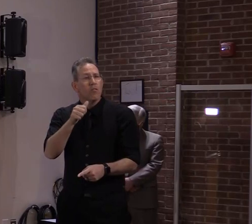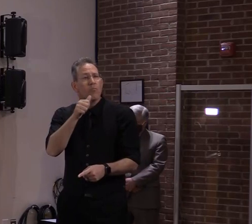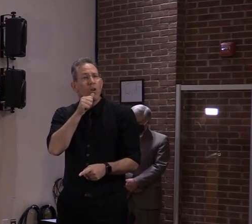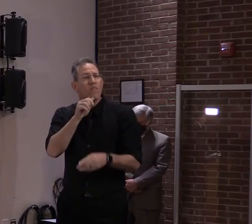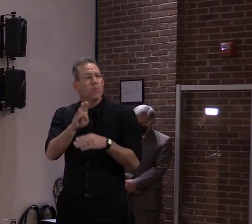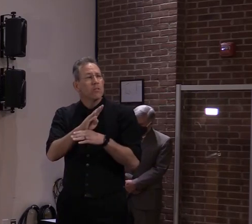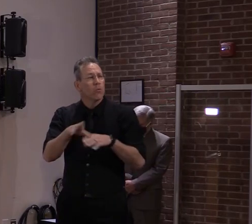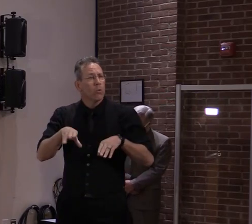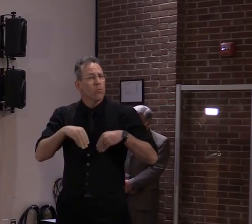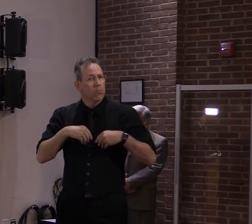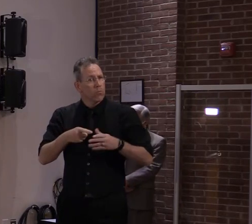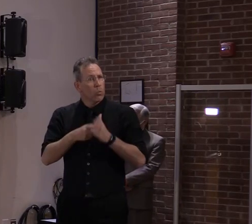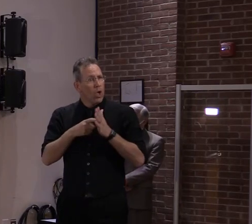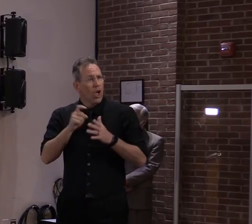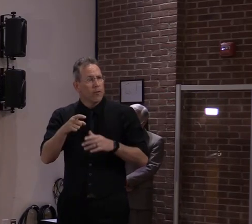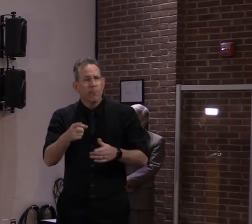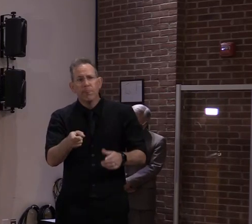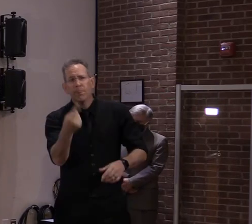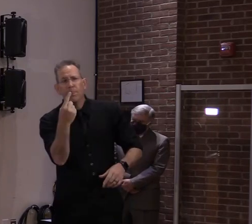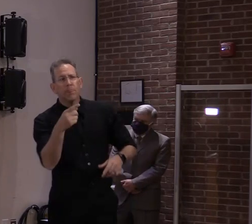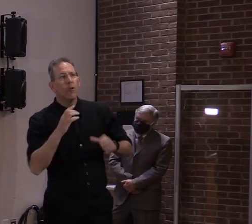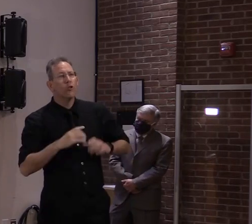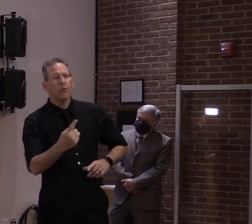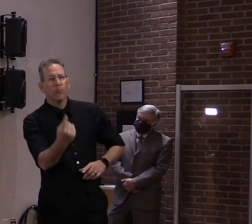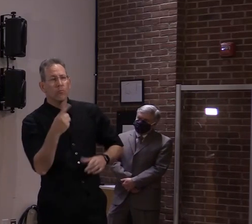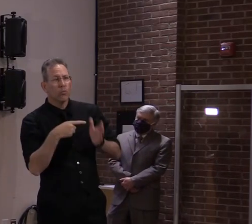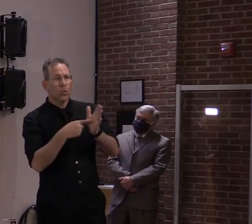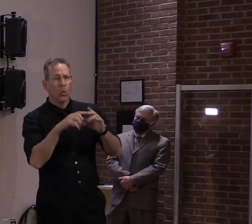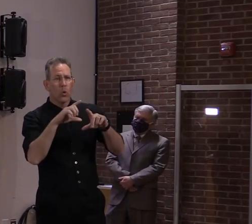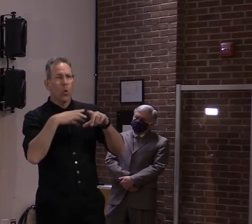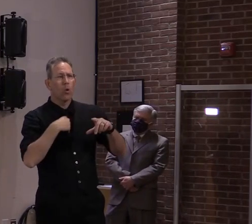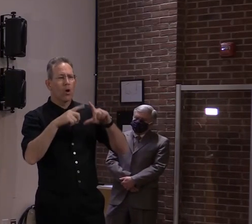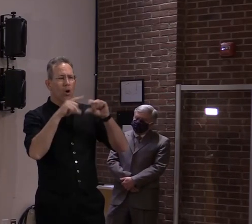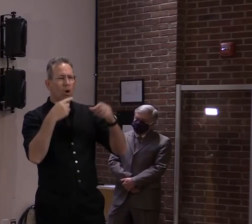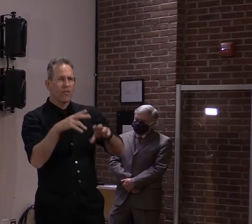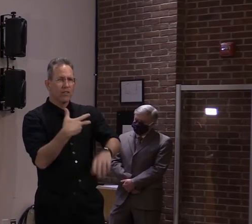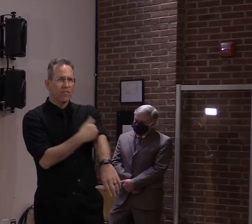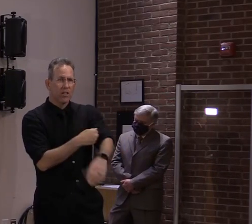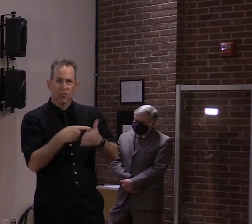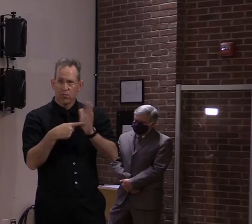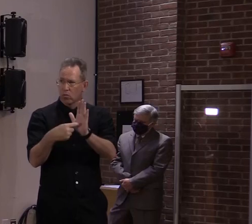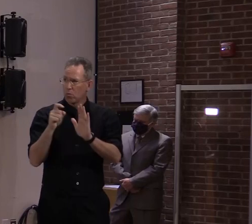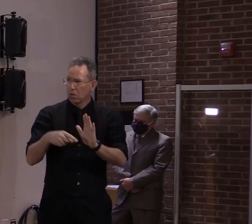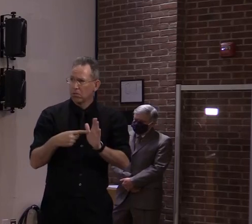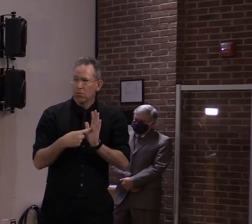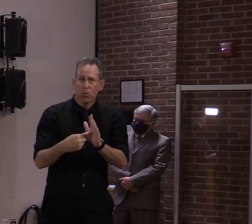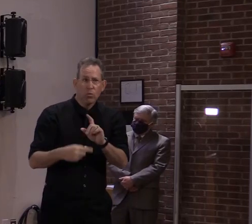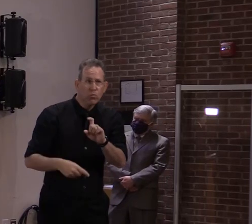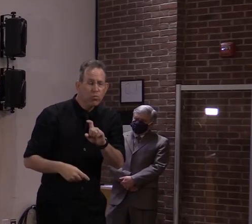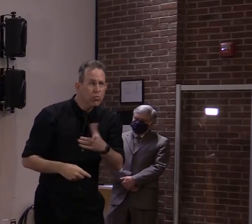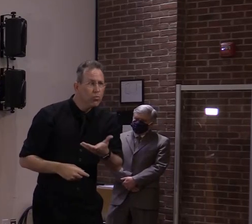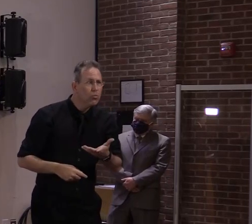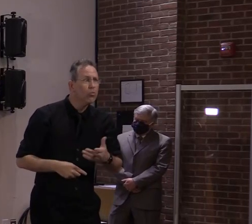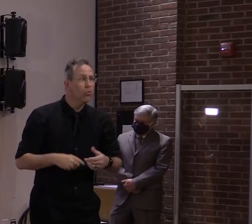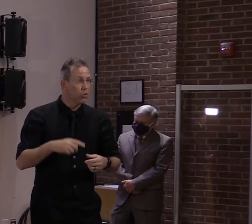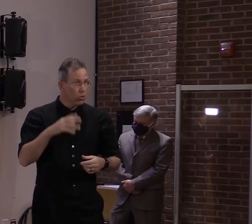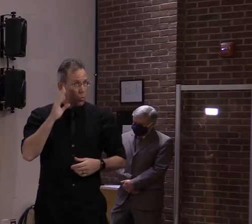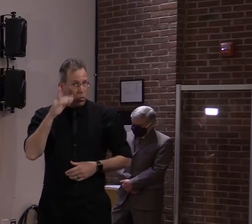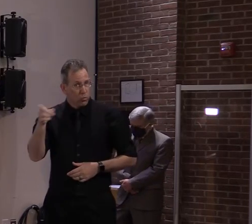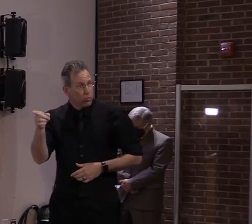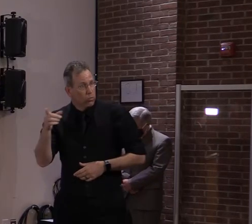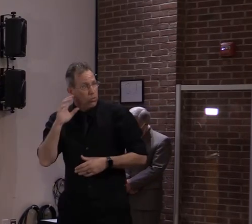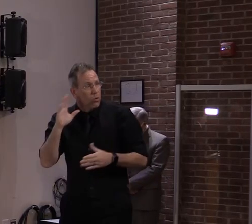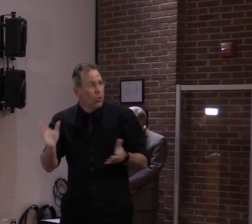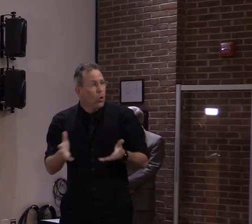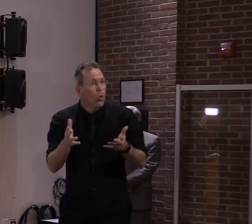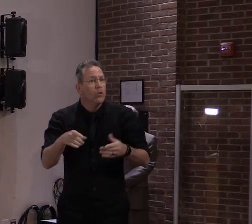Would you encourage businesses to require that proof? Would that get younger people who might, say, want to get into a